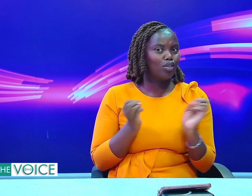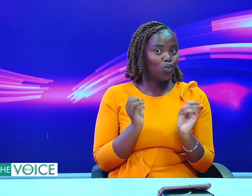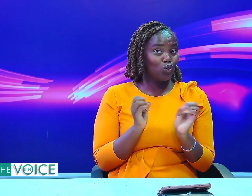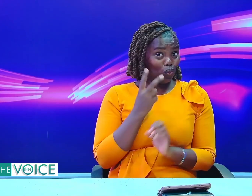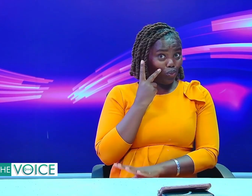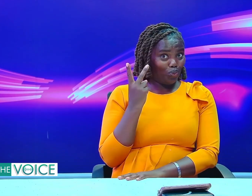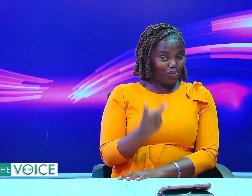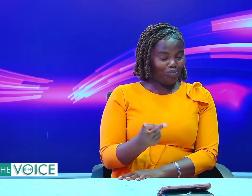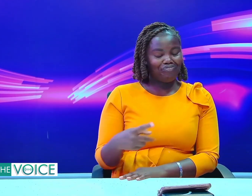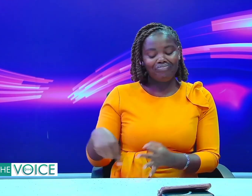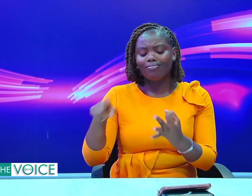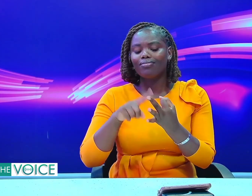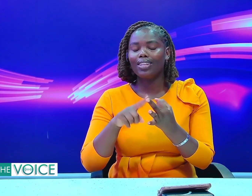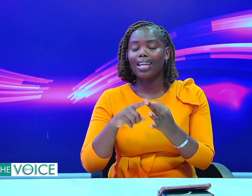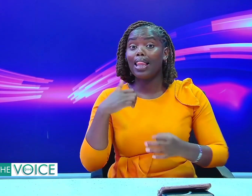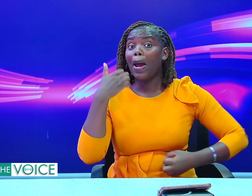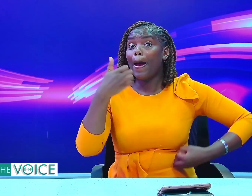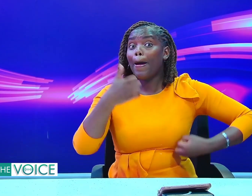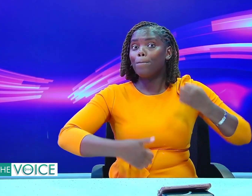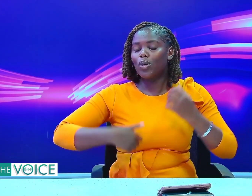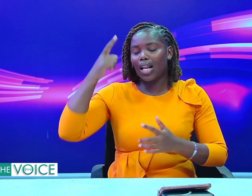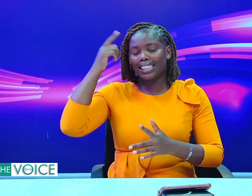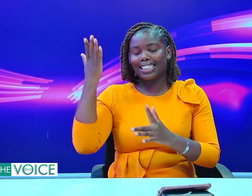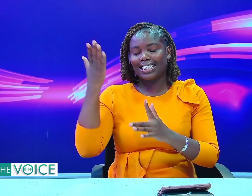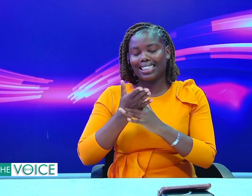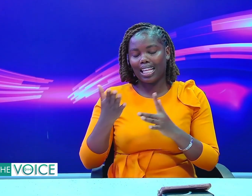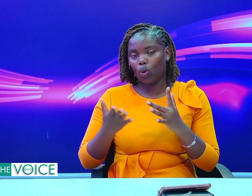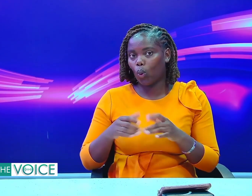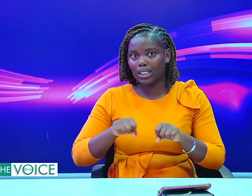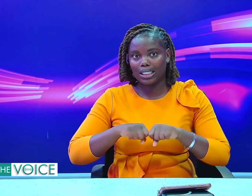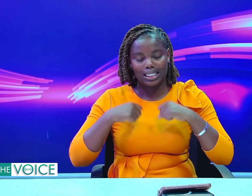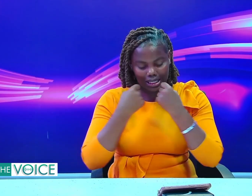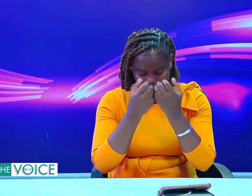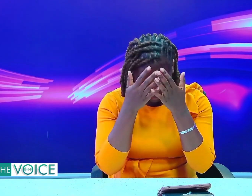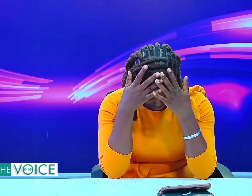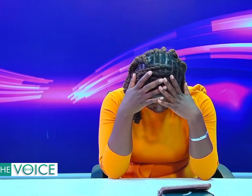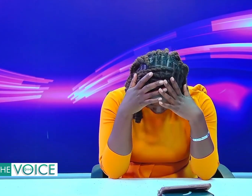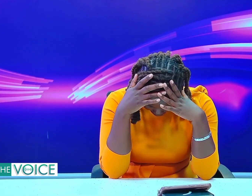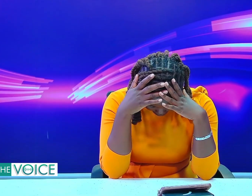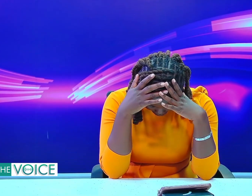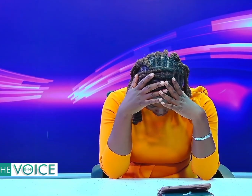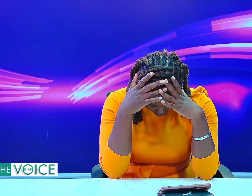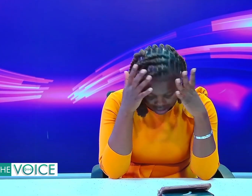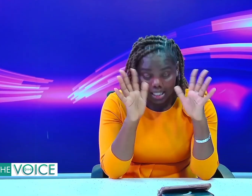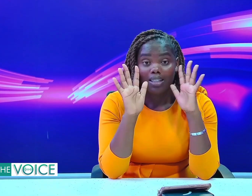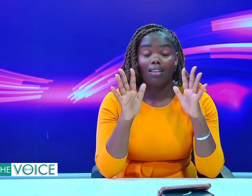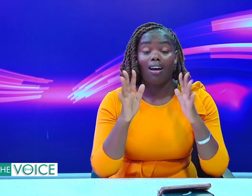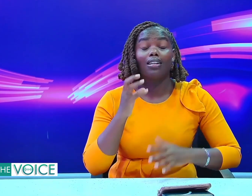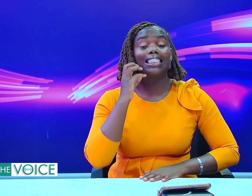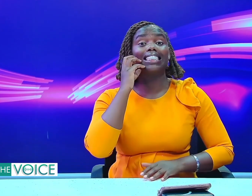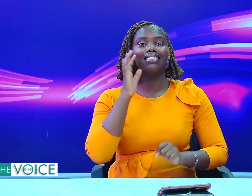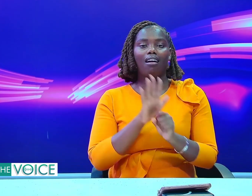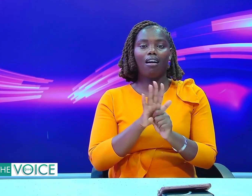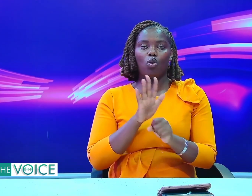forces them forcing someone into an action that they don't want to do. That is still a form of sexual harassment.